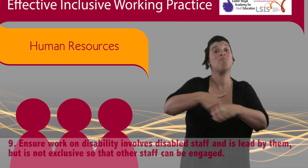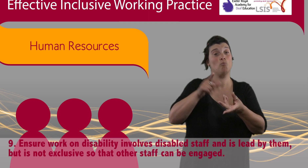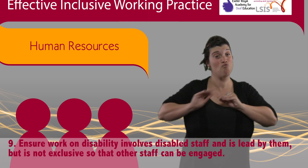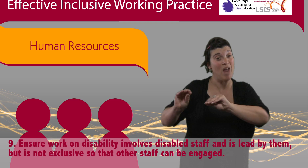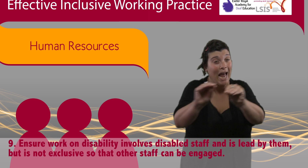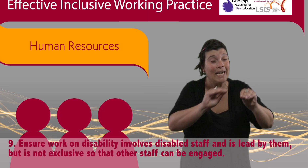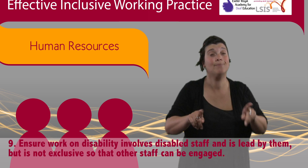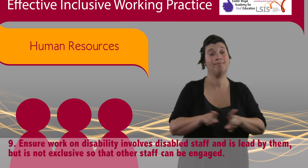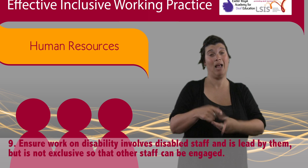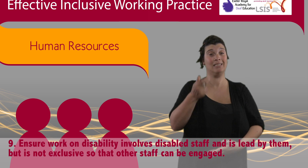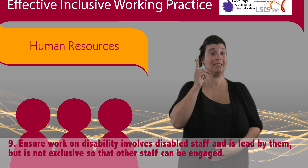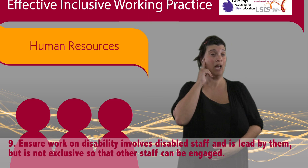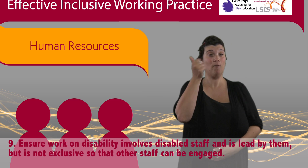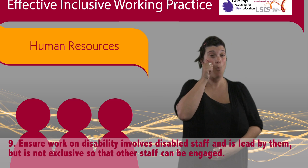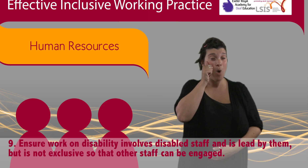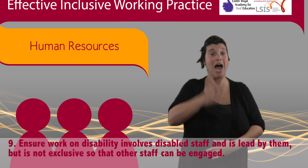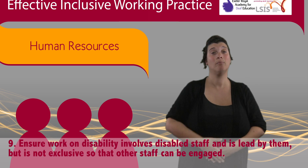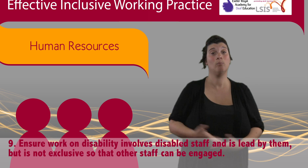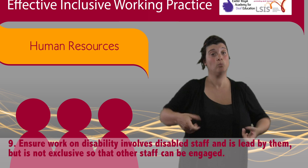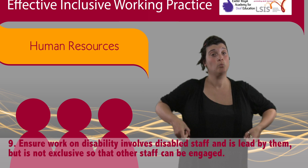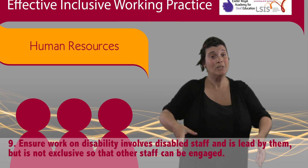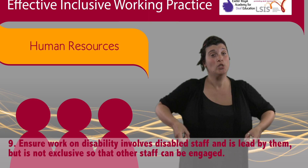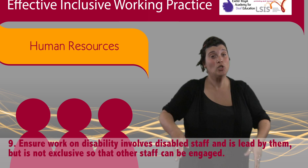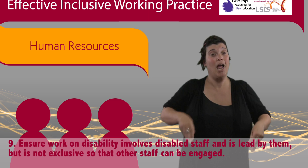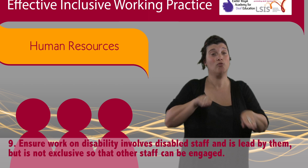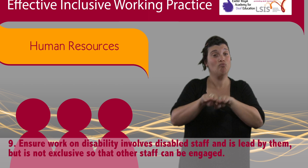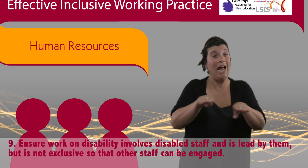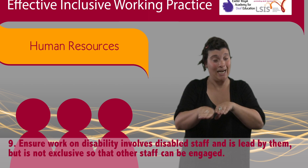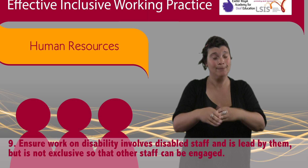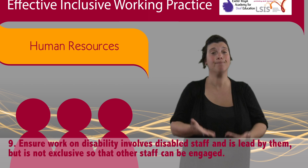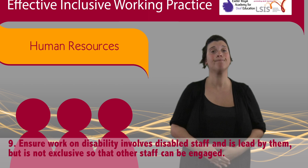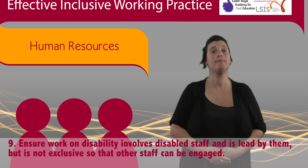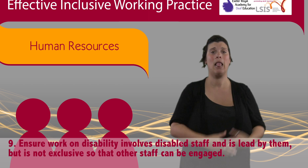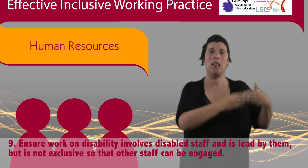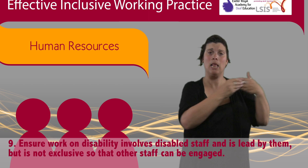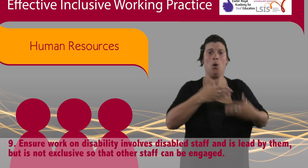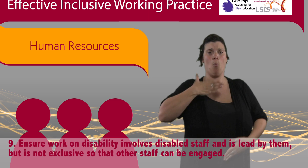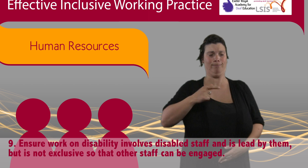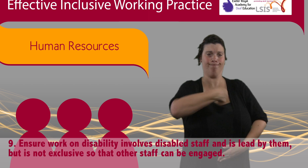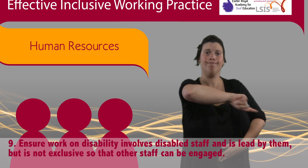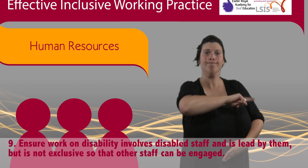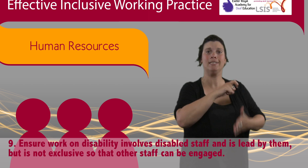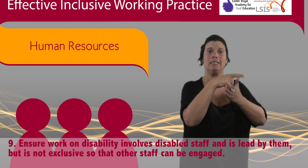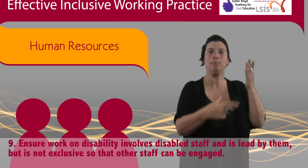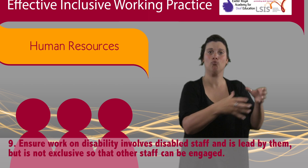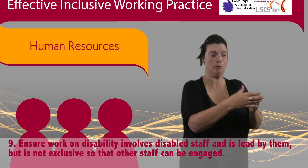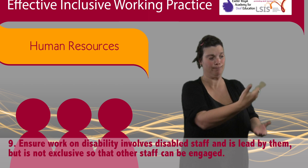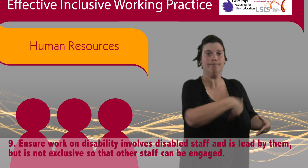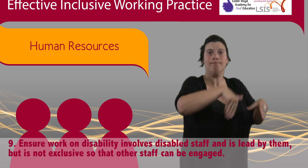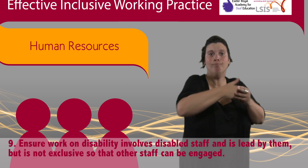Ensure work on disability involves disabled staff and is led by them, but is not exclusive so that other staff can be